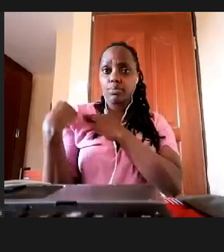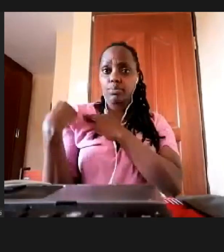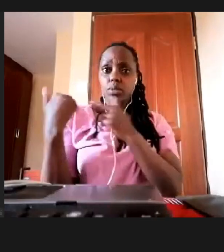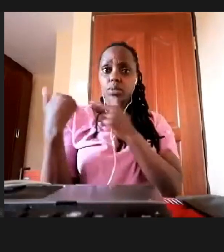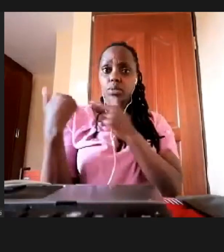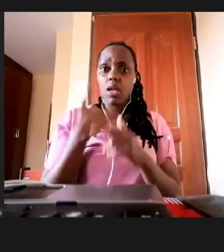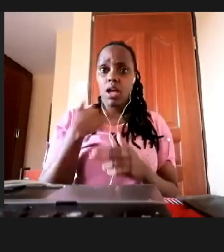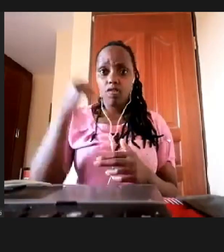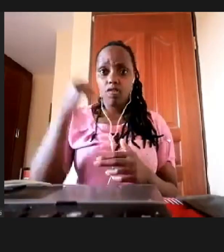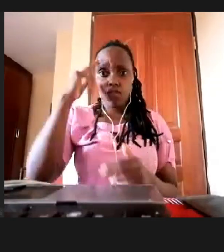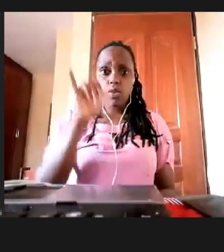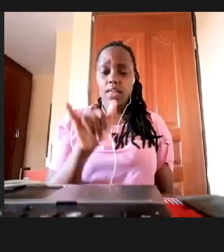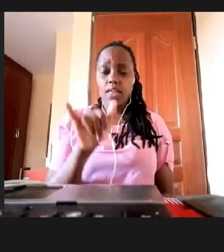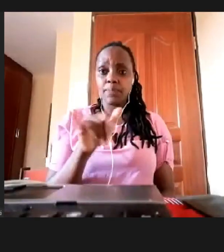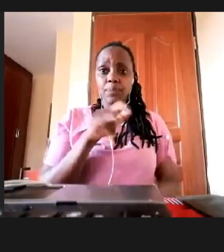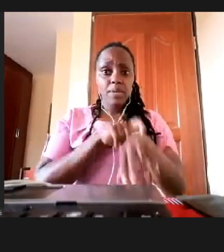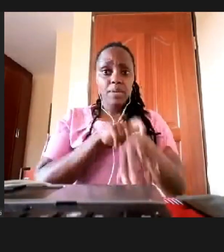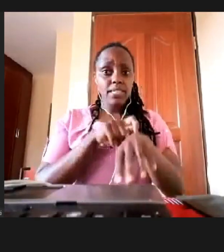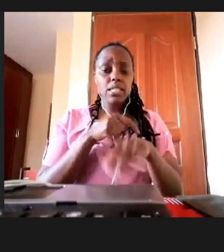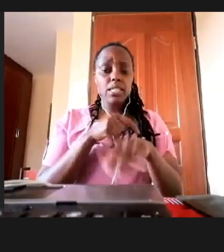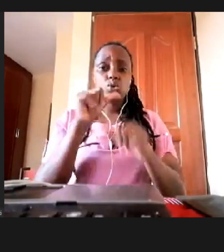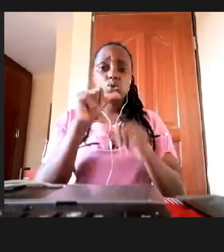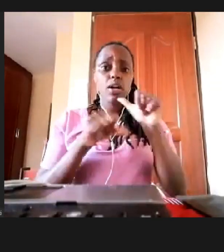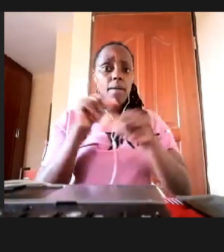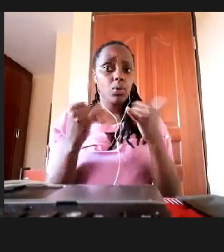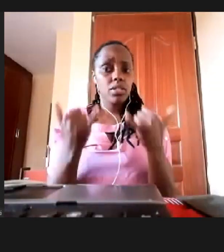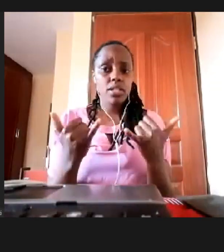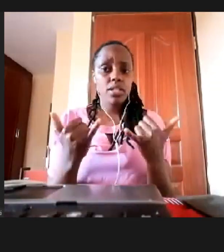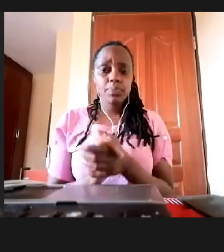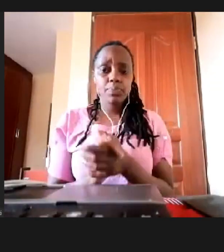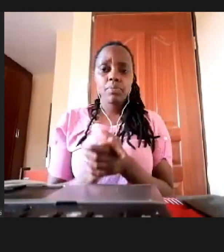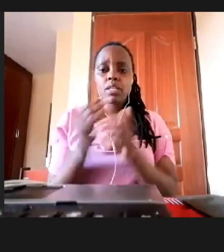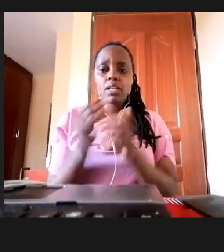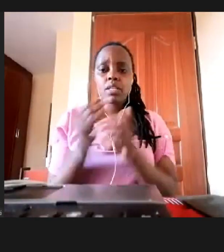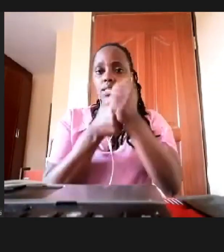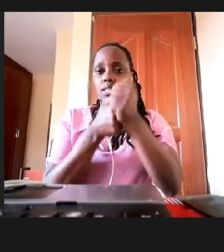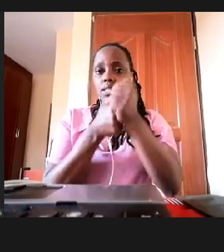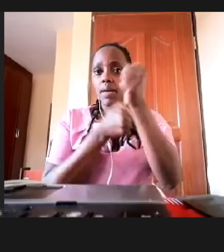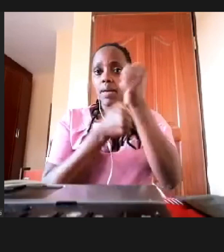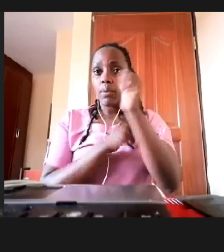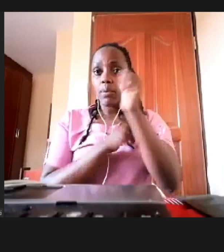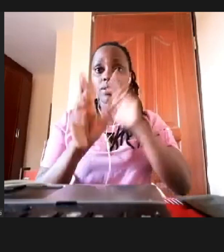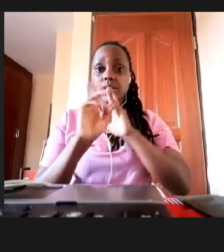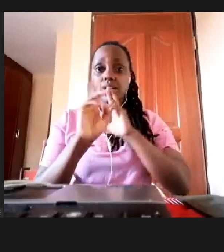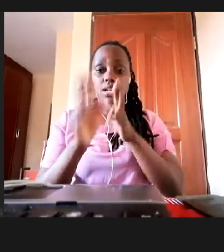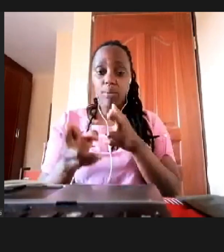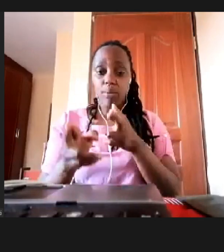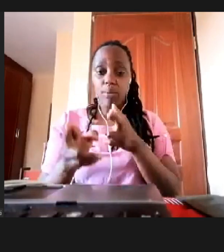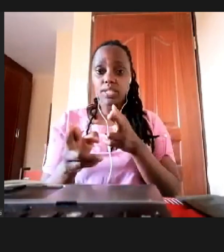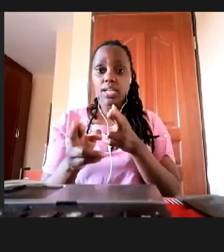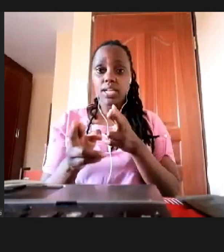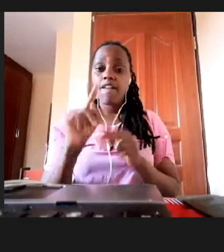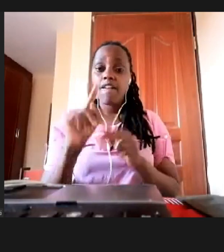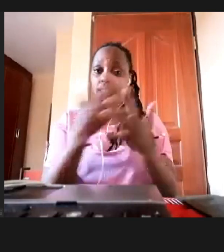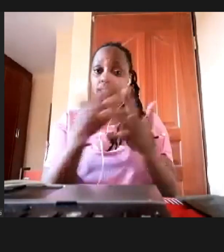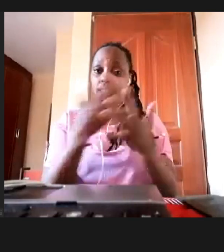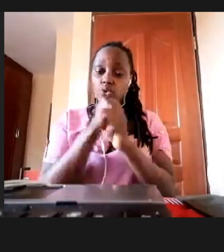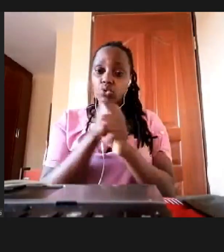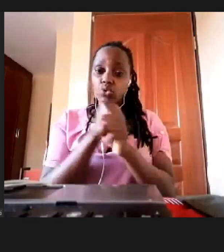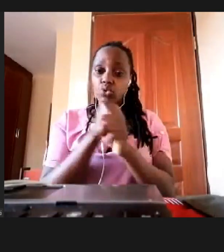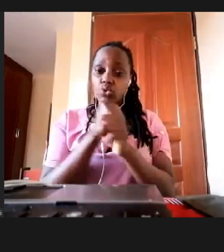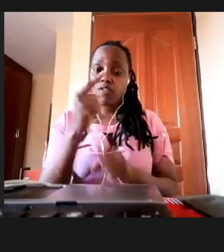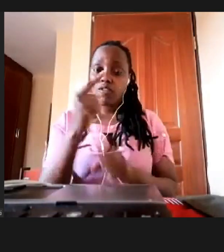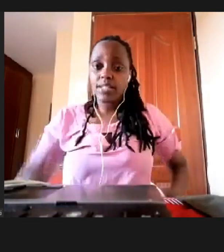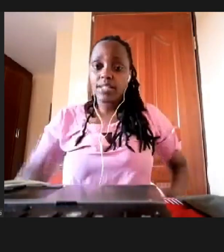that. So when it comes to complementary reporting, the first thing that I would like to highlight,